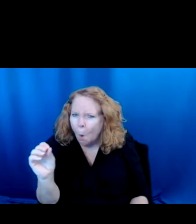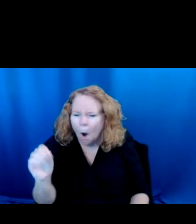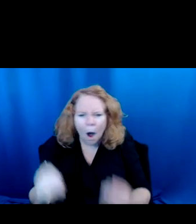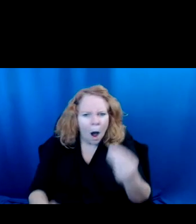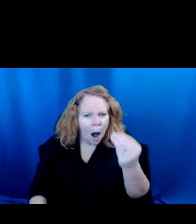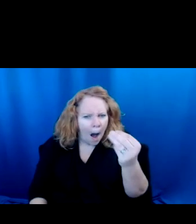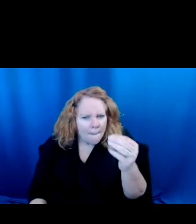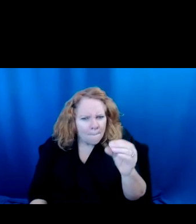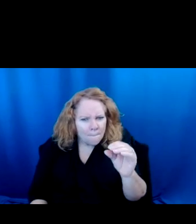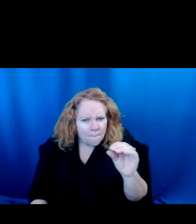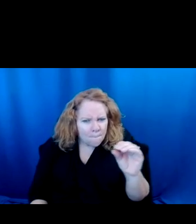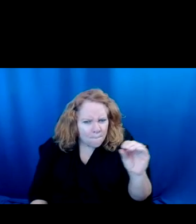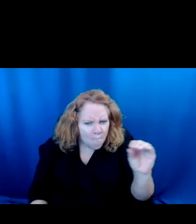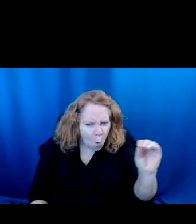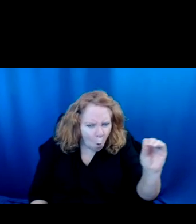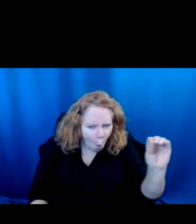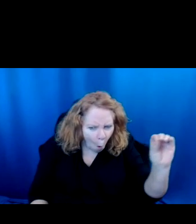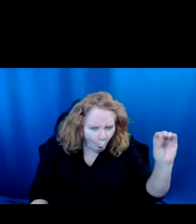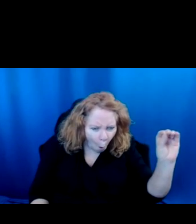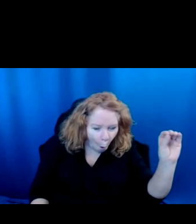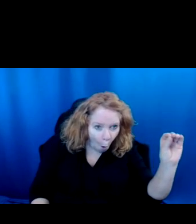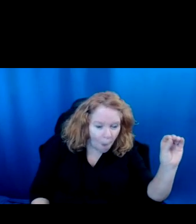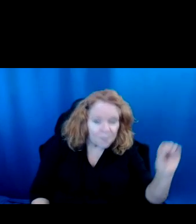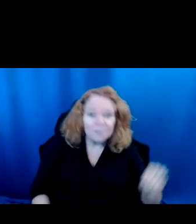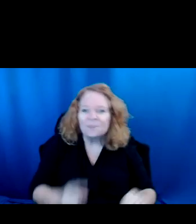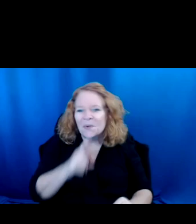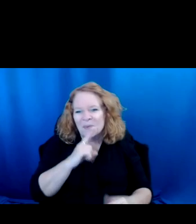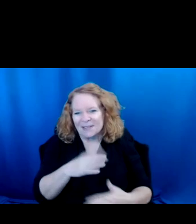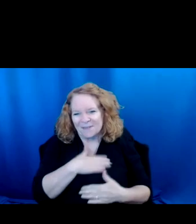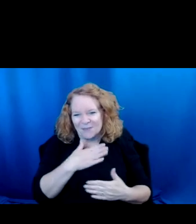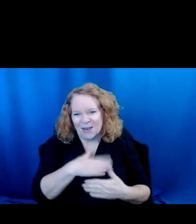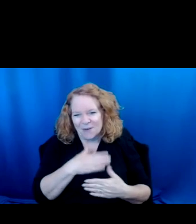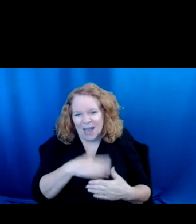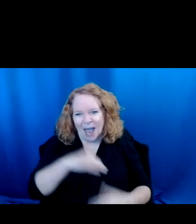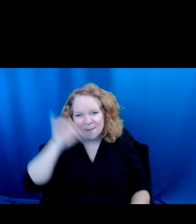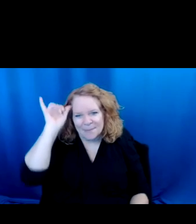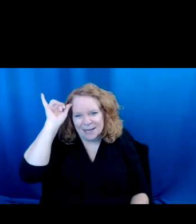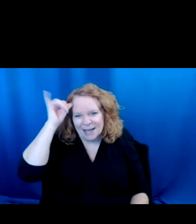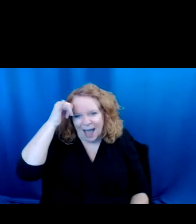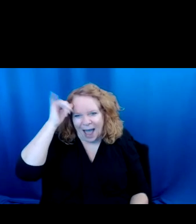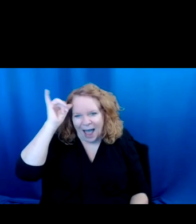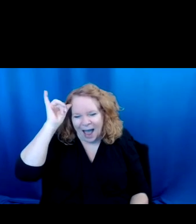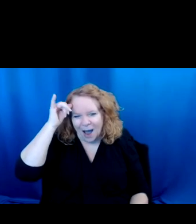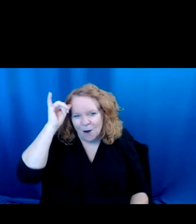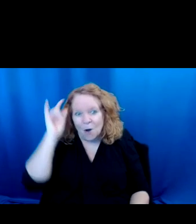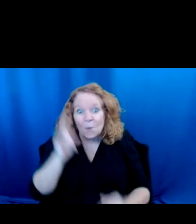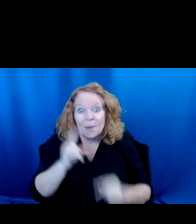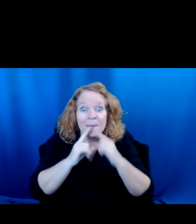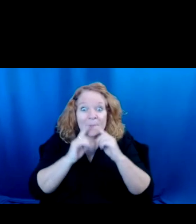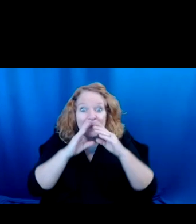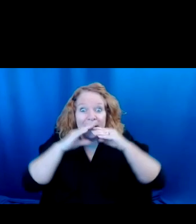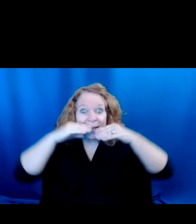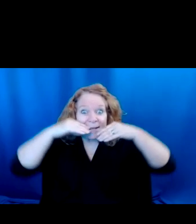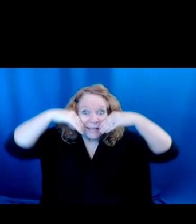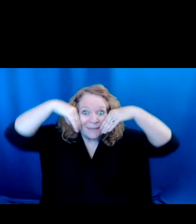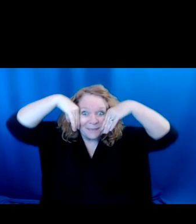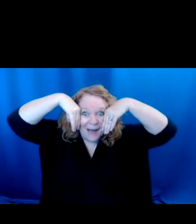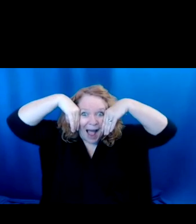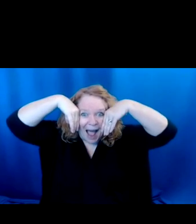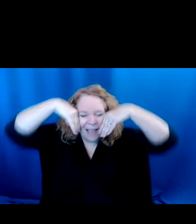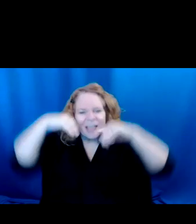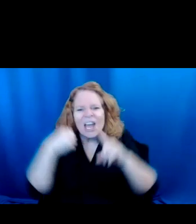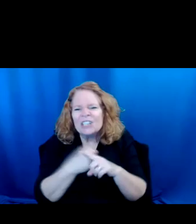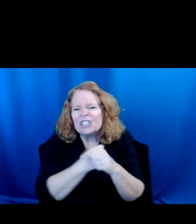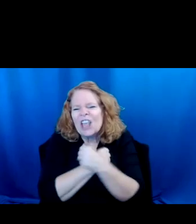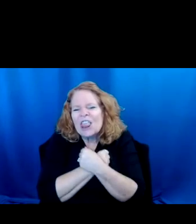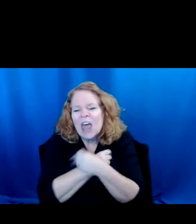moo, was a very happy cow with a big smile. And she loved to provide the